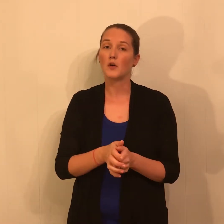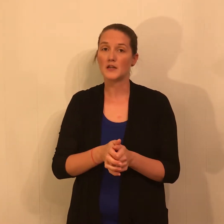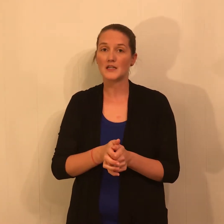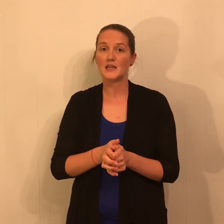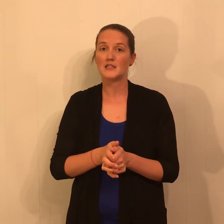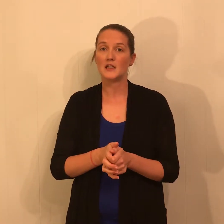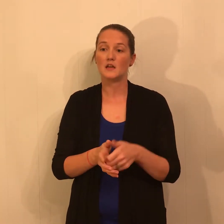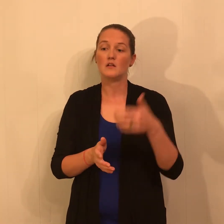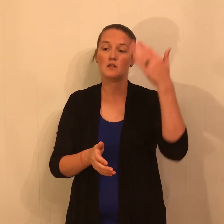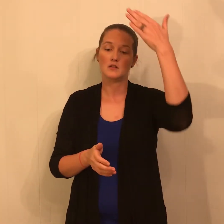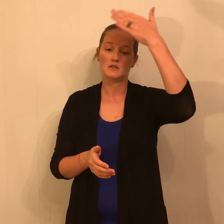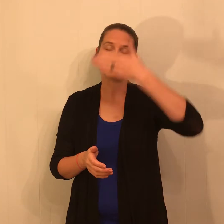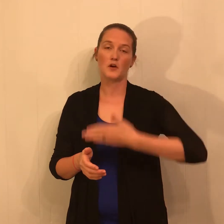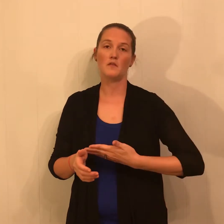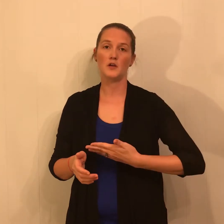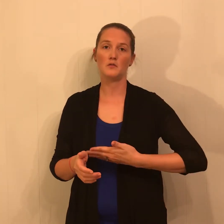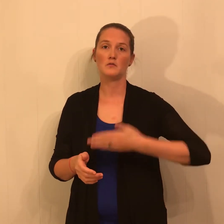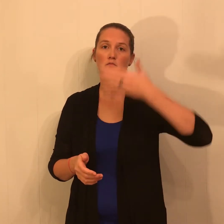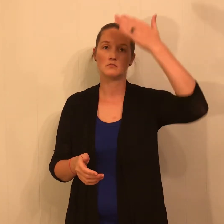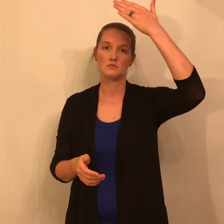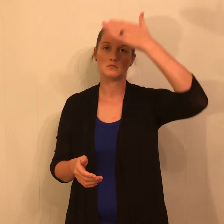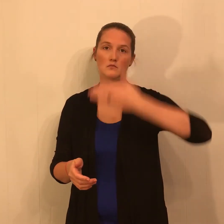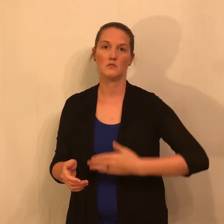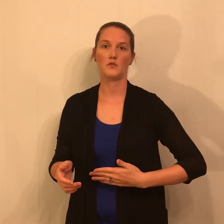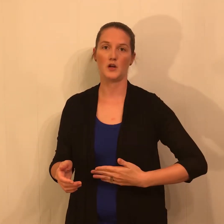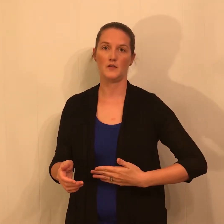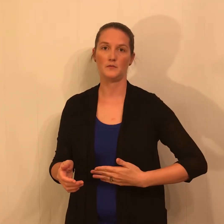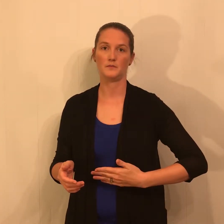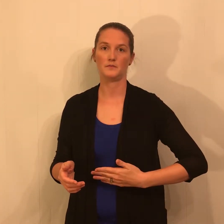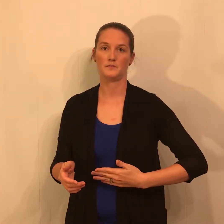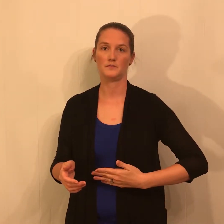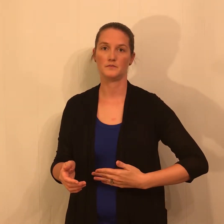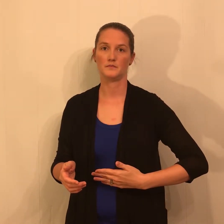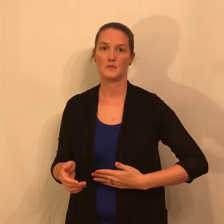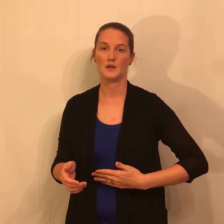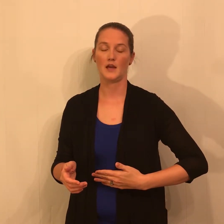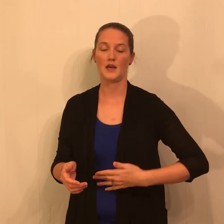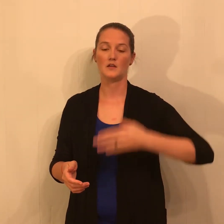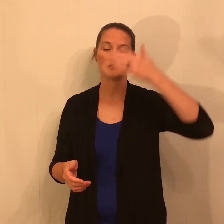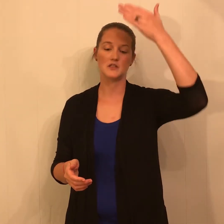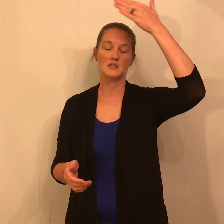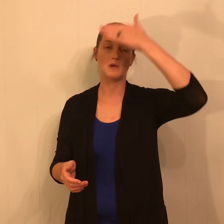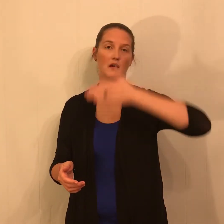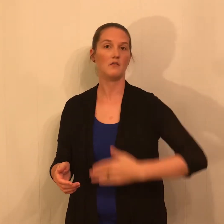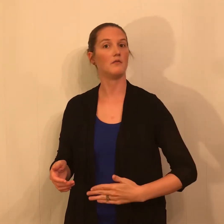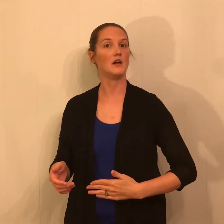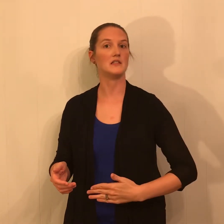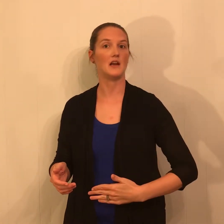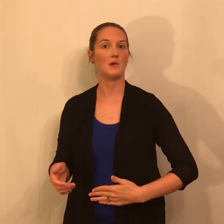Front as in it's in front of you, front of you. Okay? So this is my front side of my